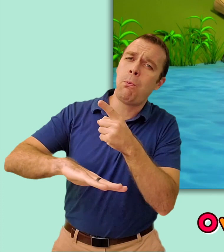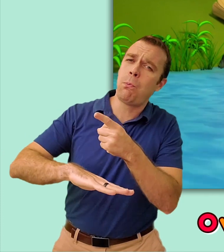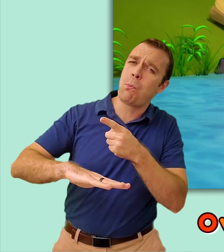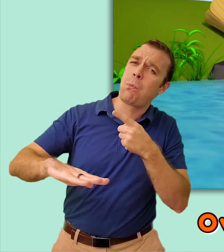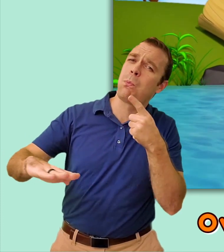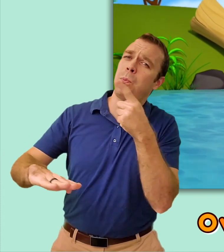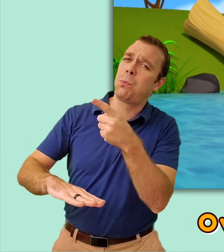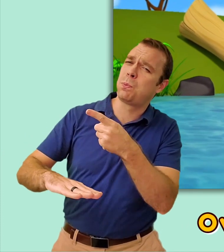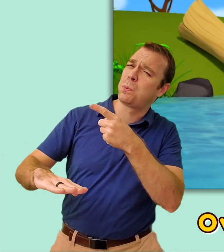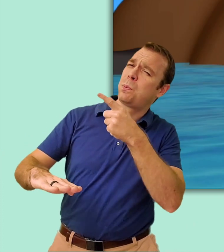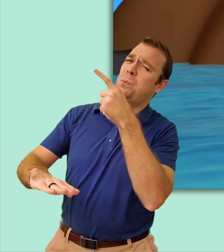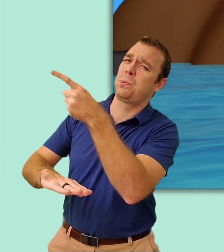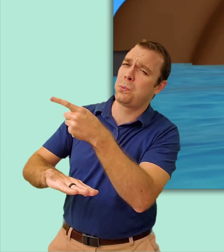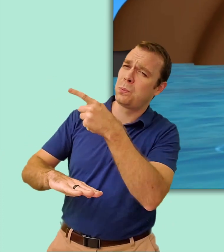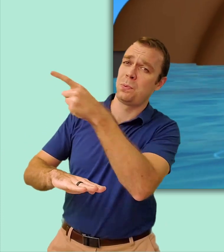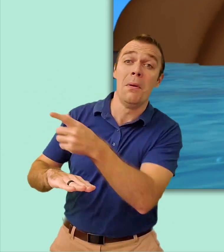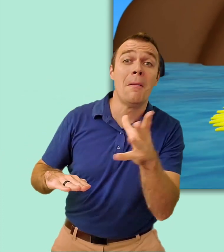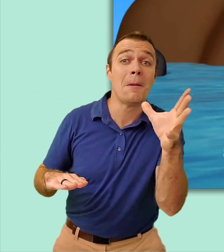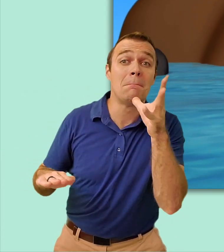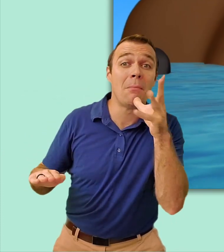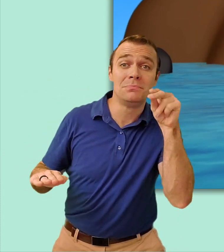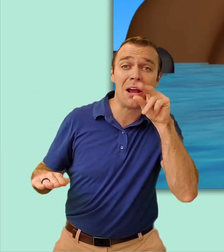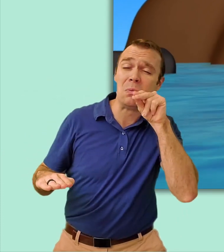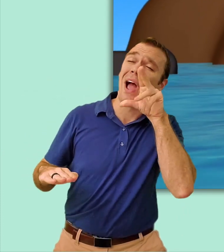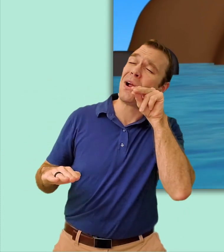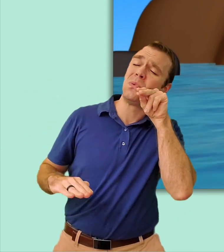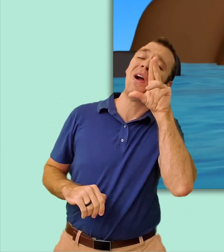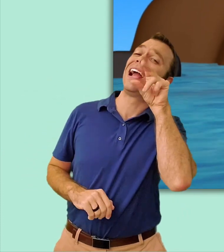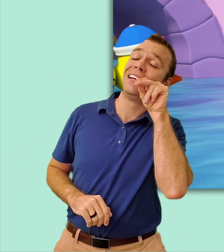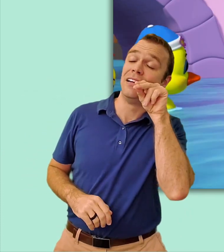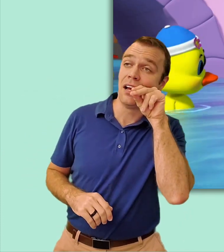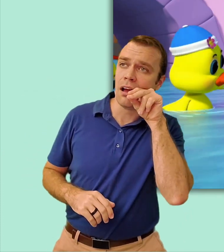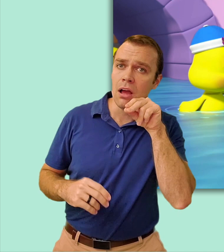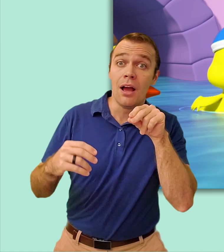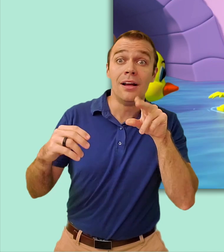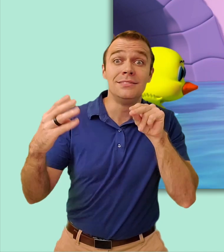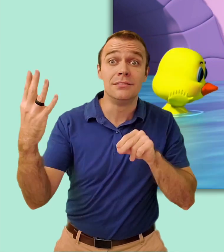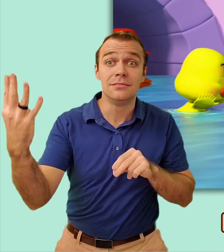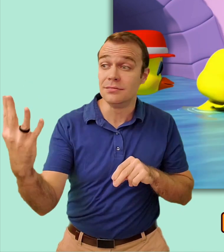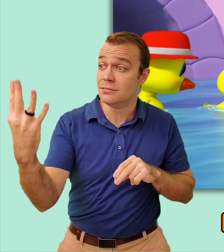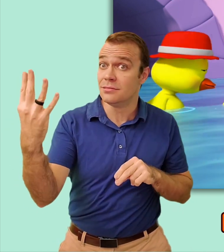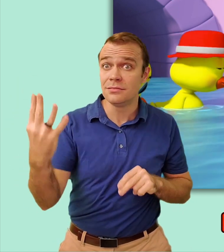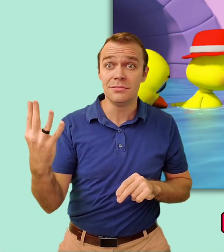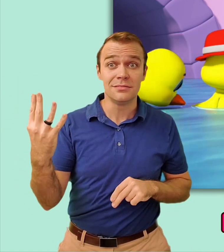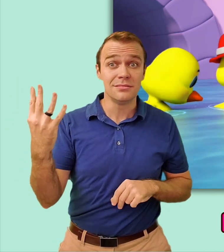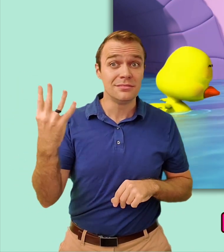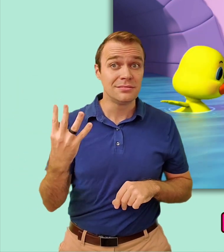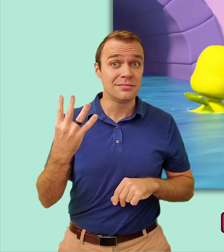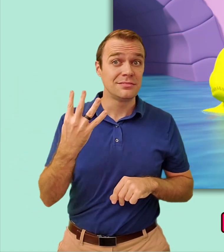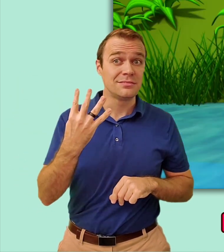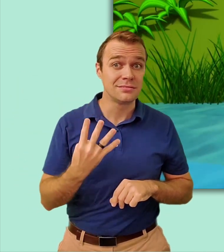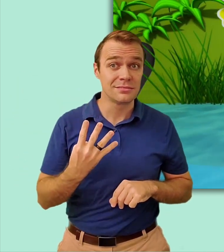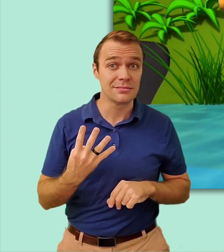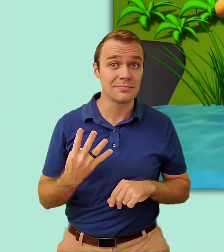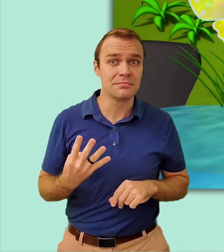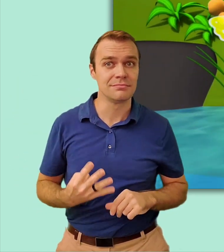and far away. Mother duck said quack, quack, quack, and only four little ducks came